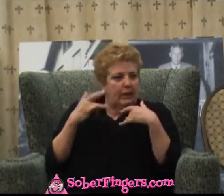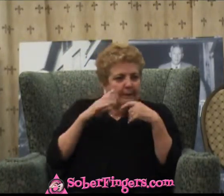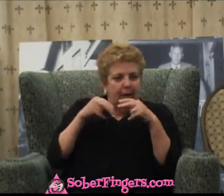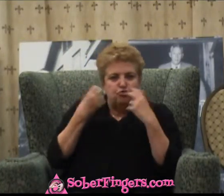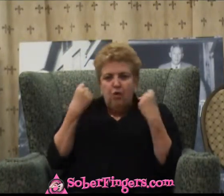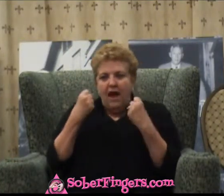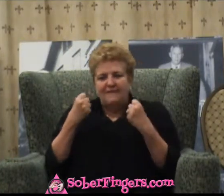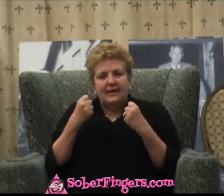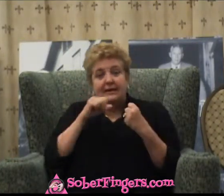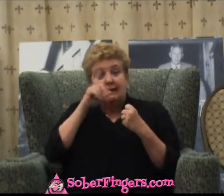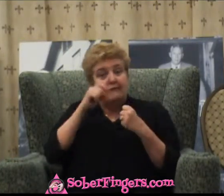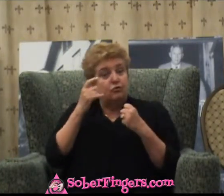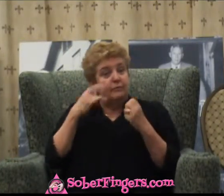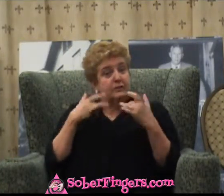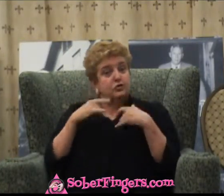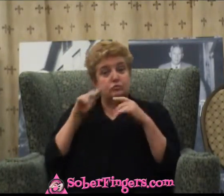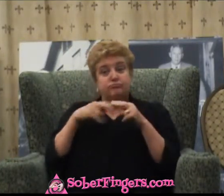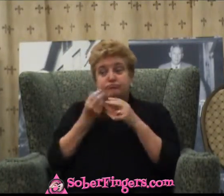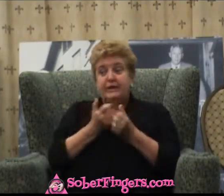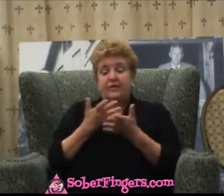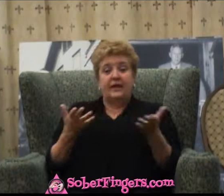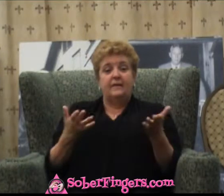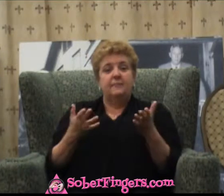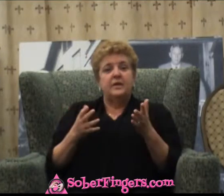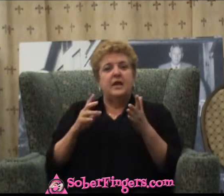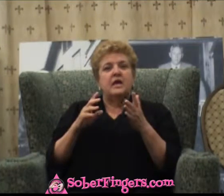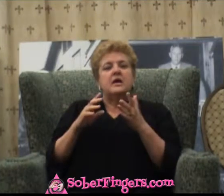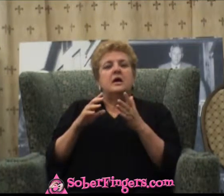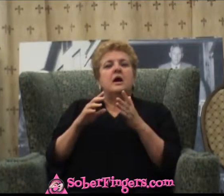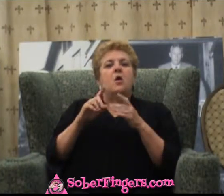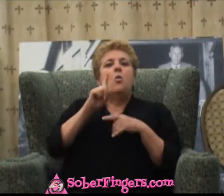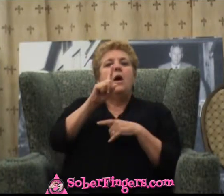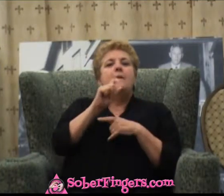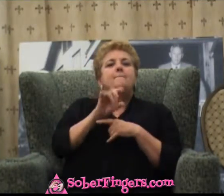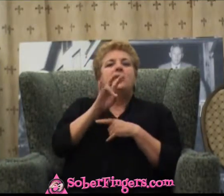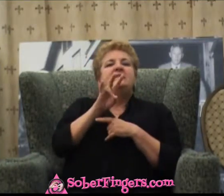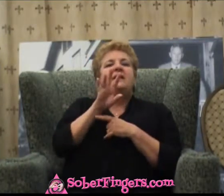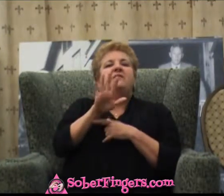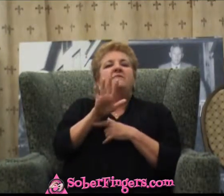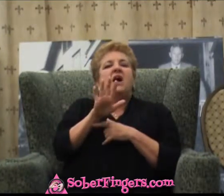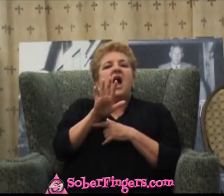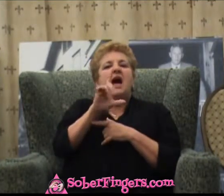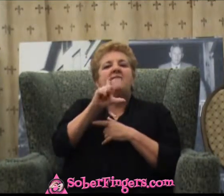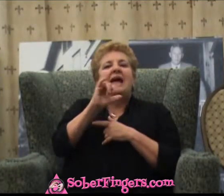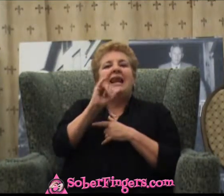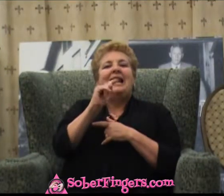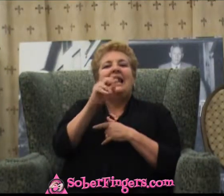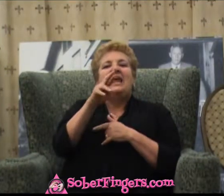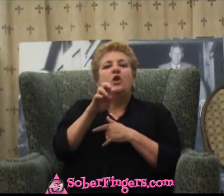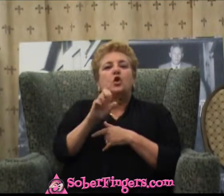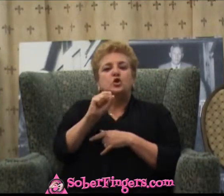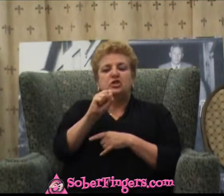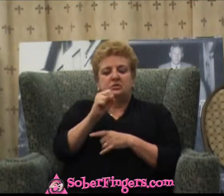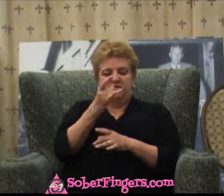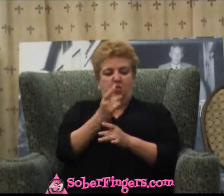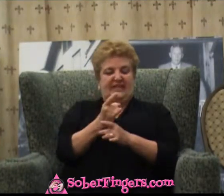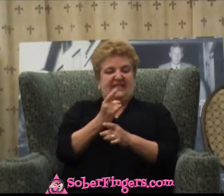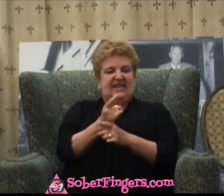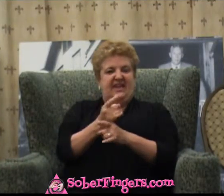stuff anymore. And I started drinking about 1.75 liters of whiskey every night. And working every single day. And